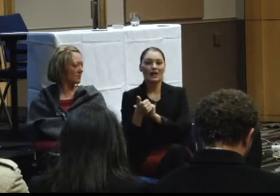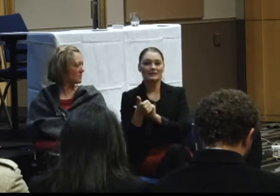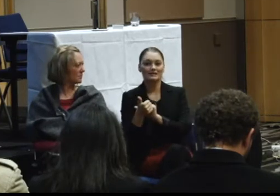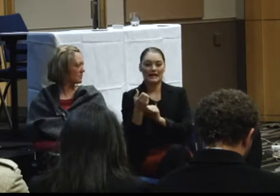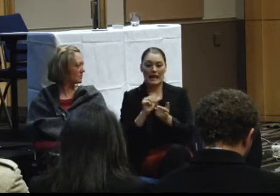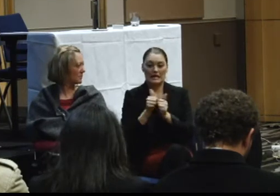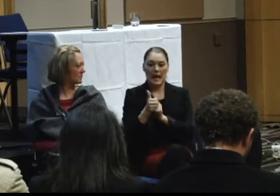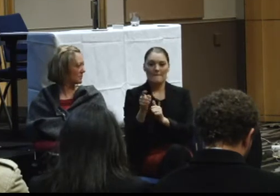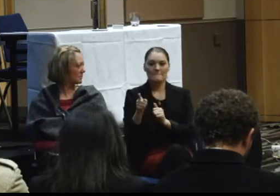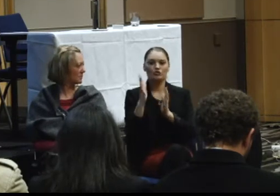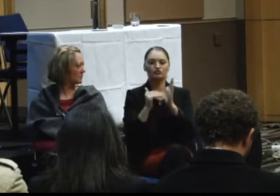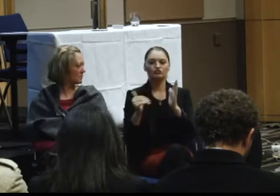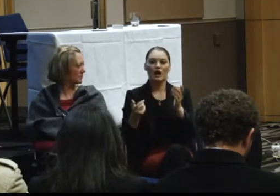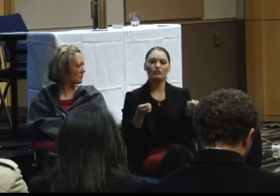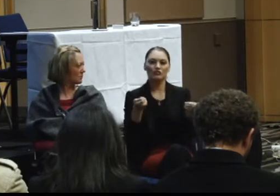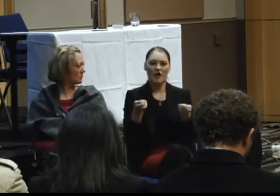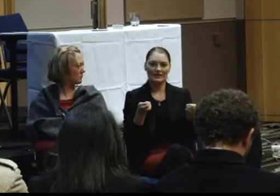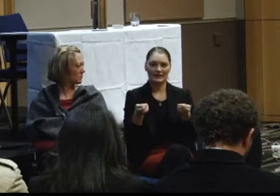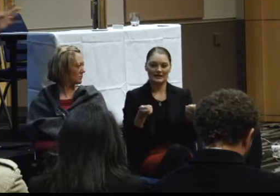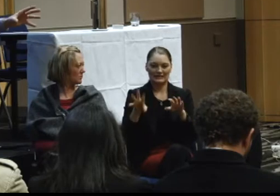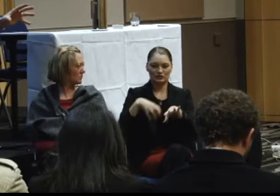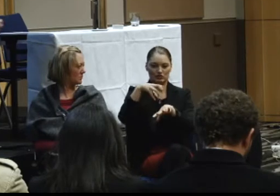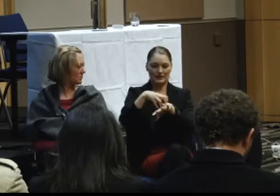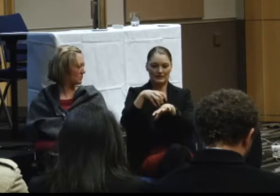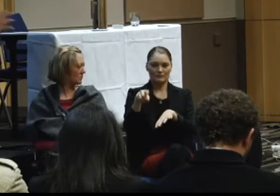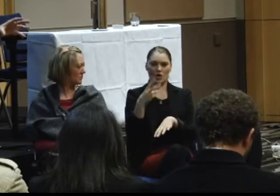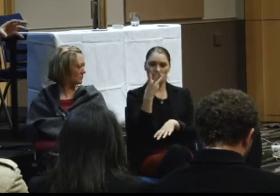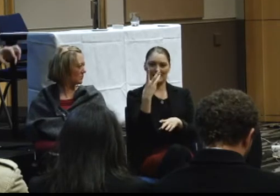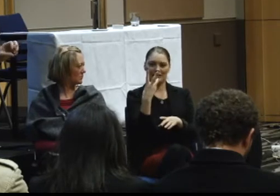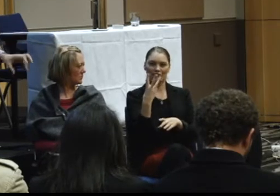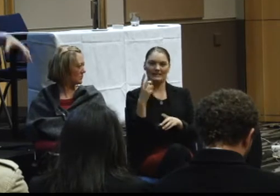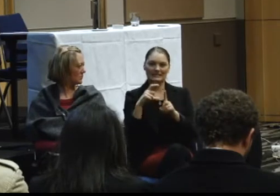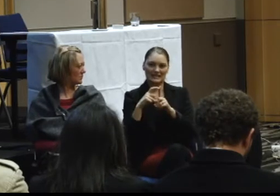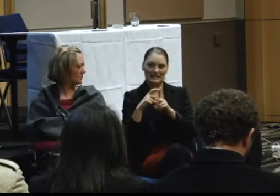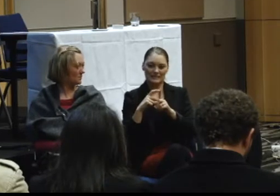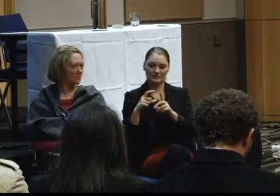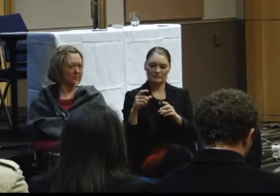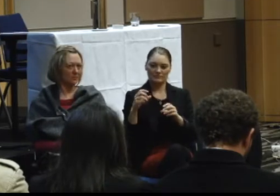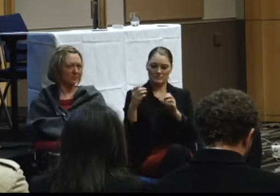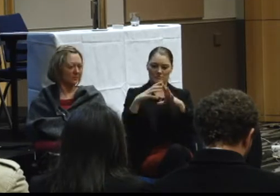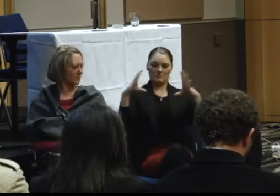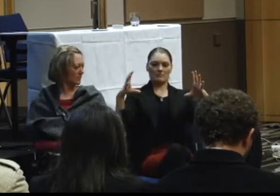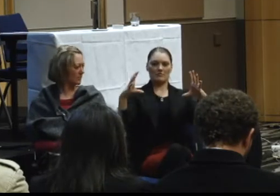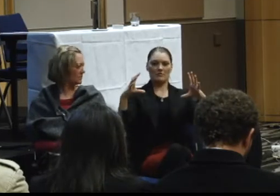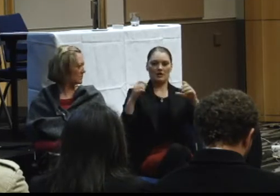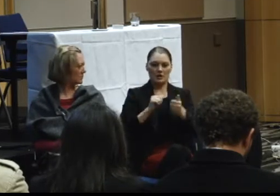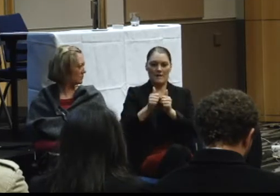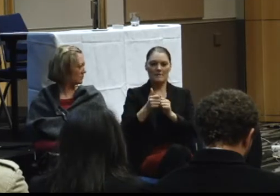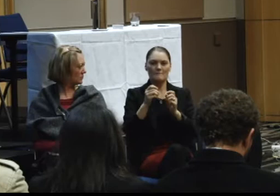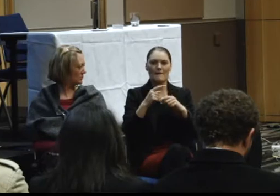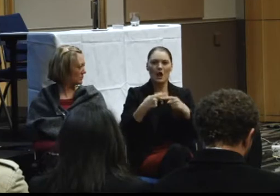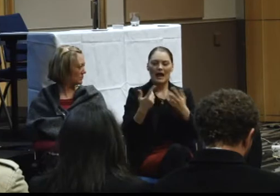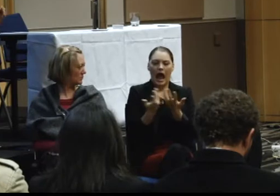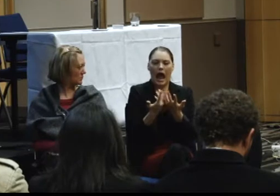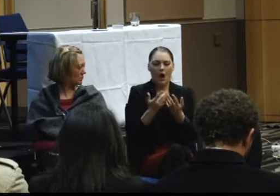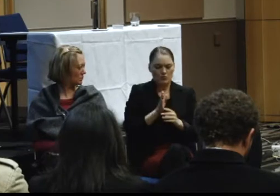which is the truck driving industry training organisation. It was a 3D simulator where you drive a truck and you've got a heavy load in the trailer unit. And it's all about teaching